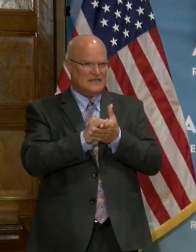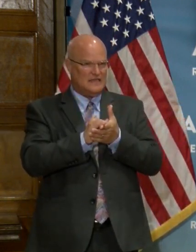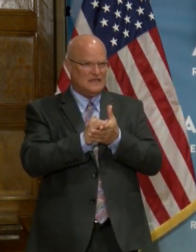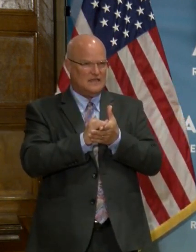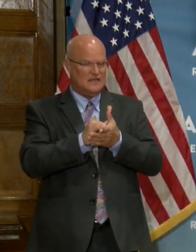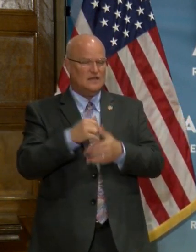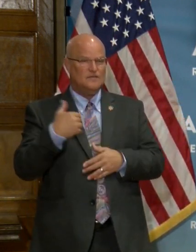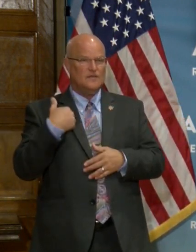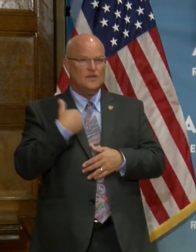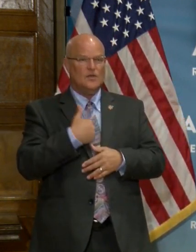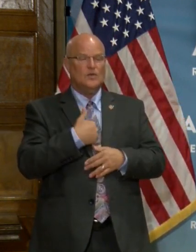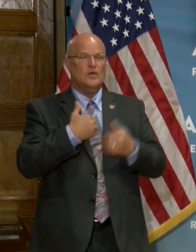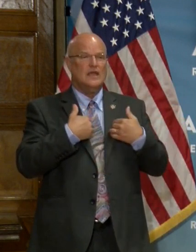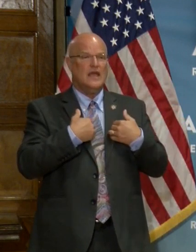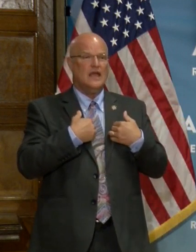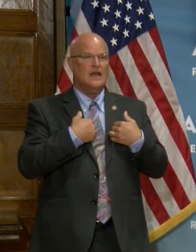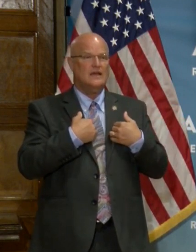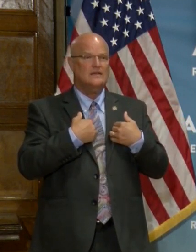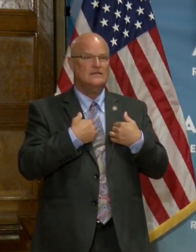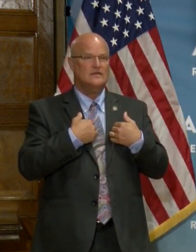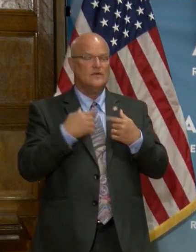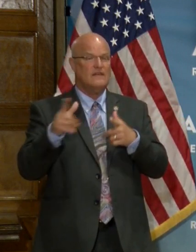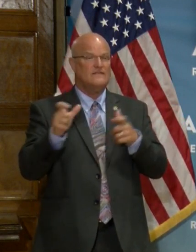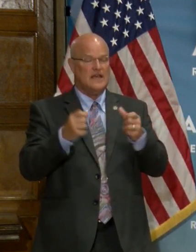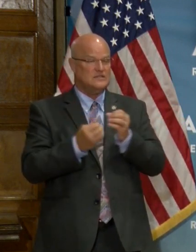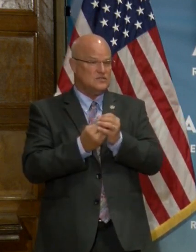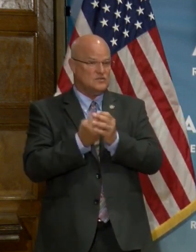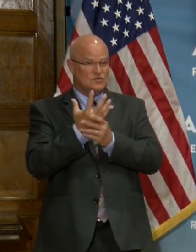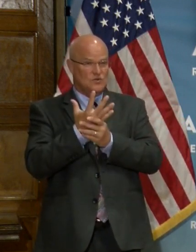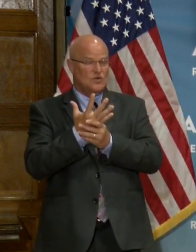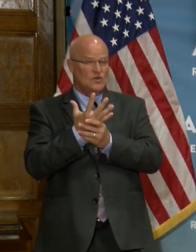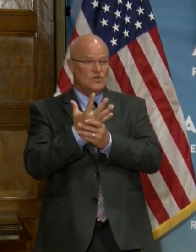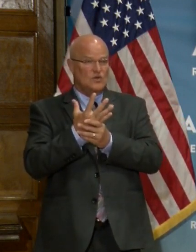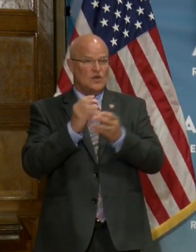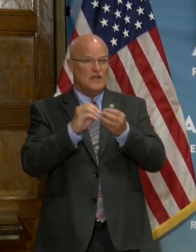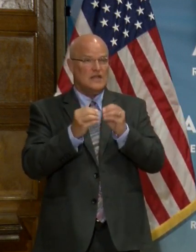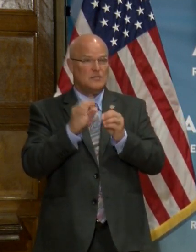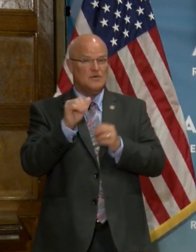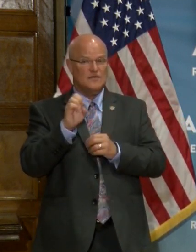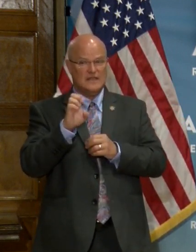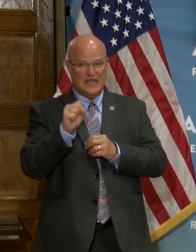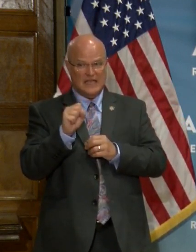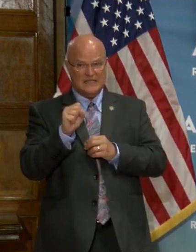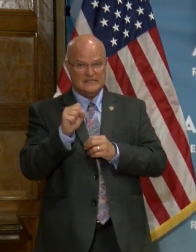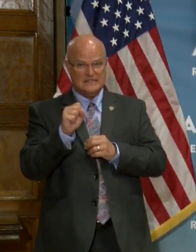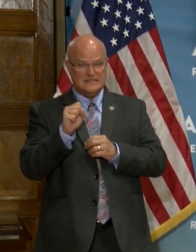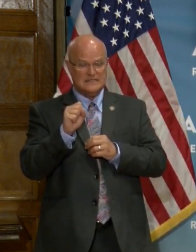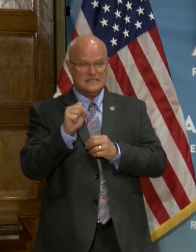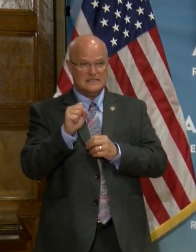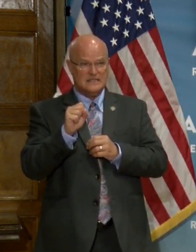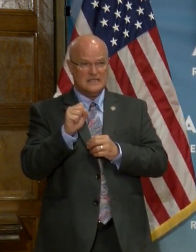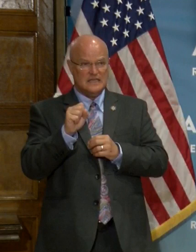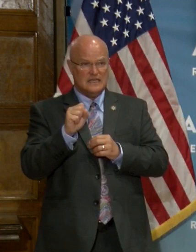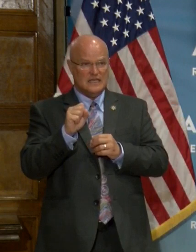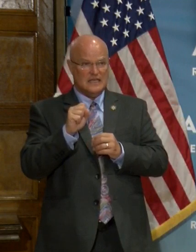we have one of the fastest growing number of cases compared to our population. We're like right there in the top